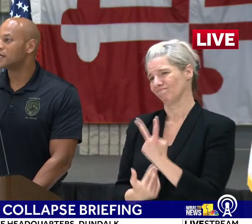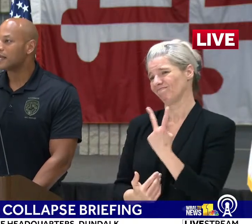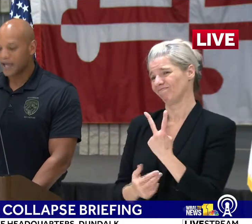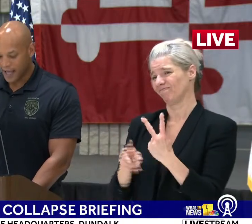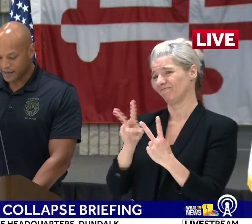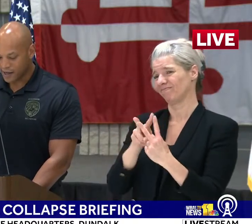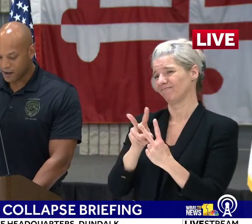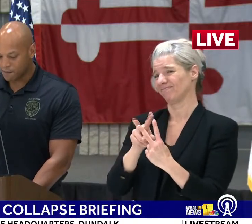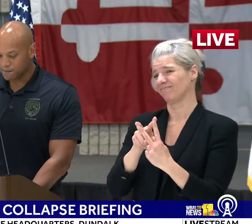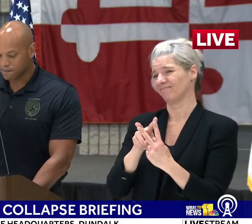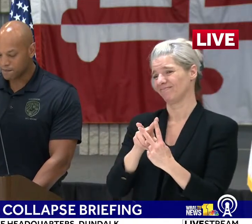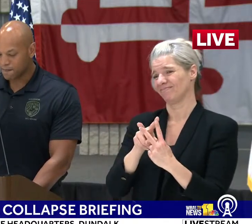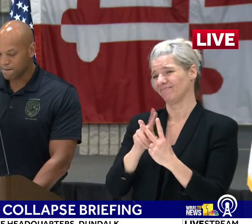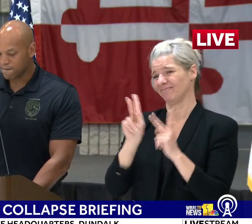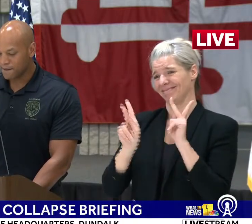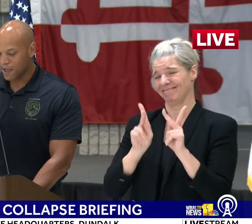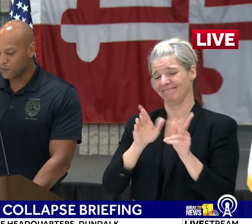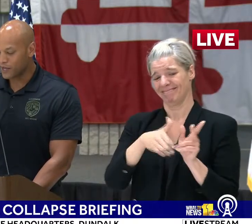for.